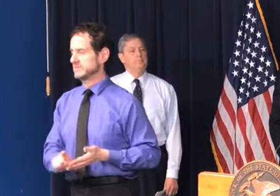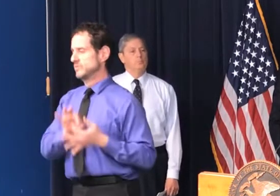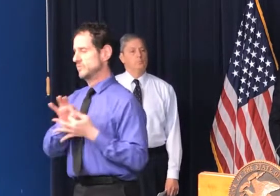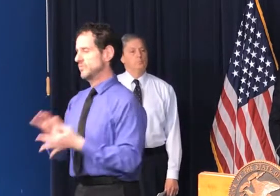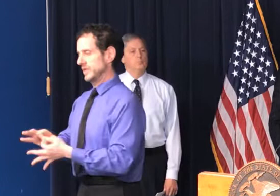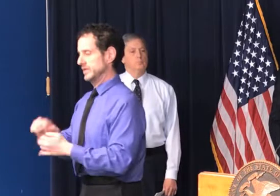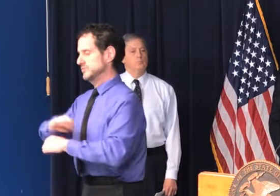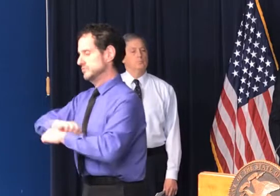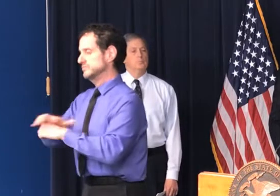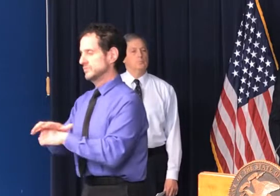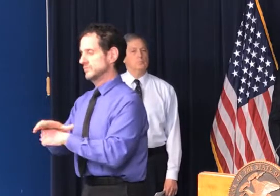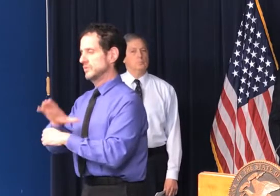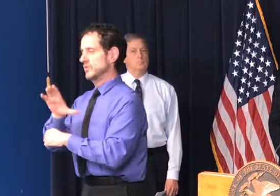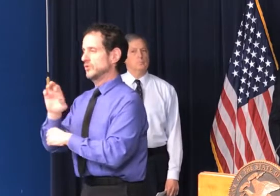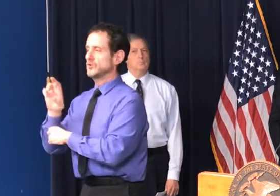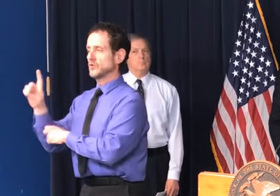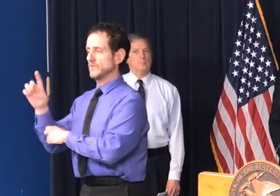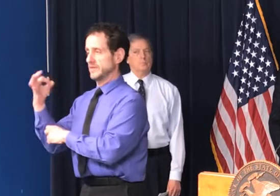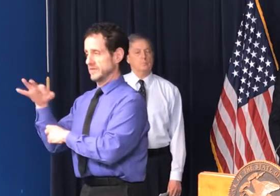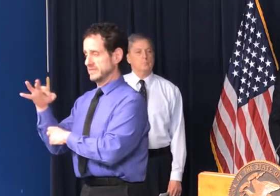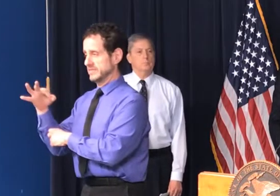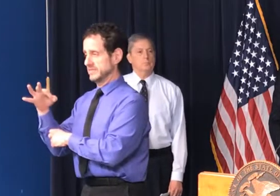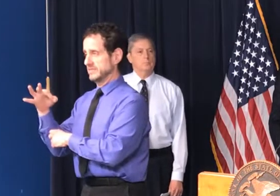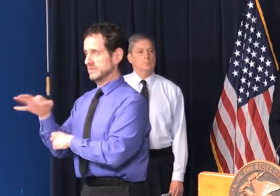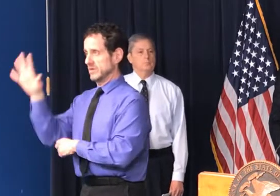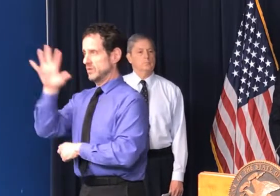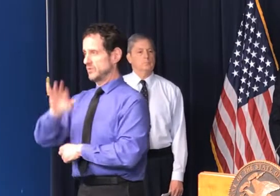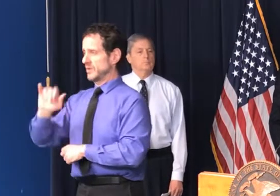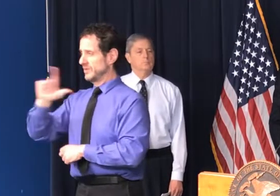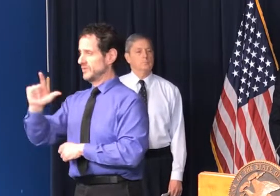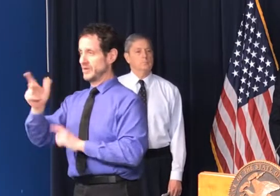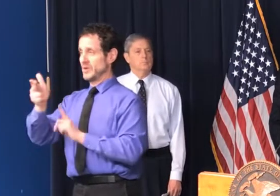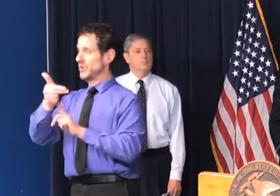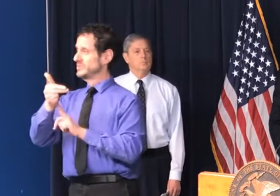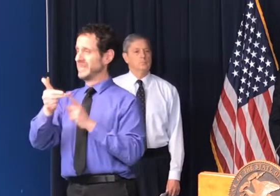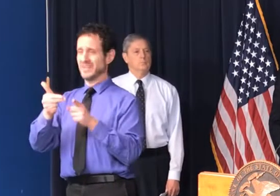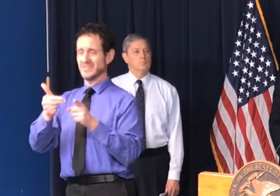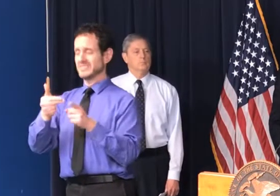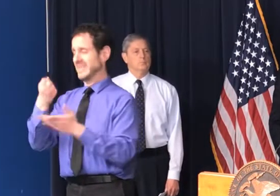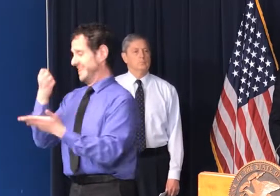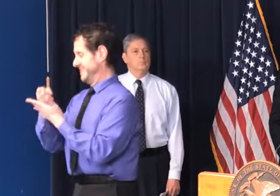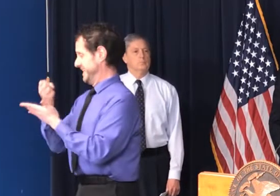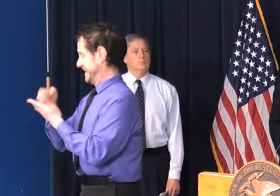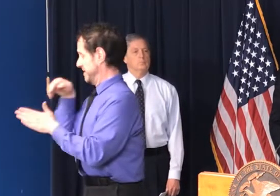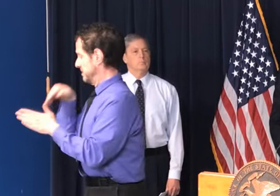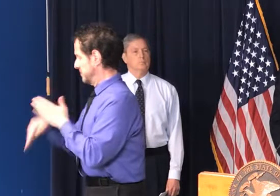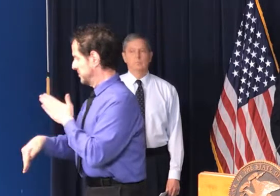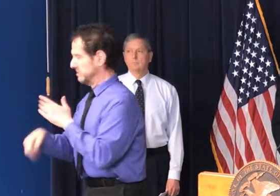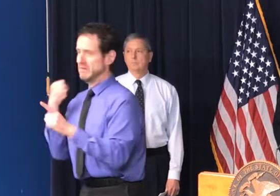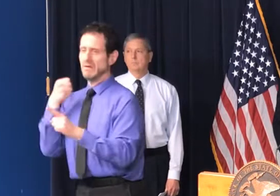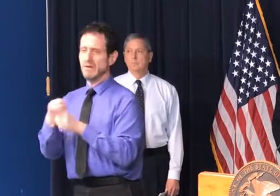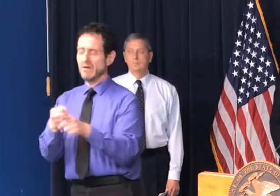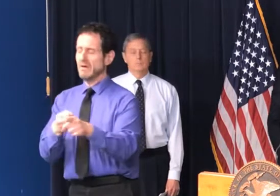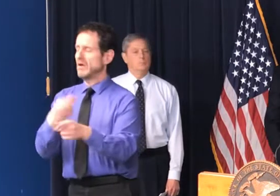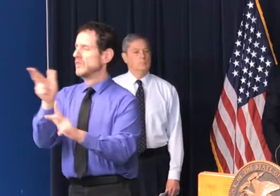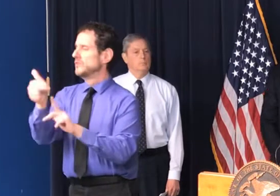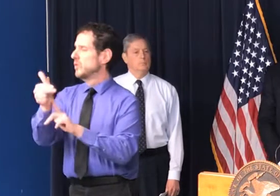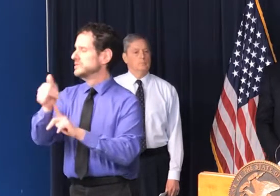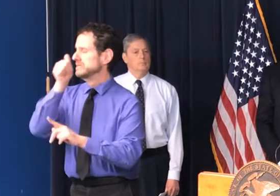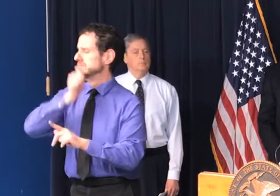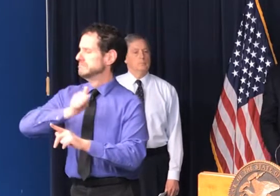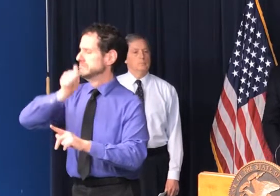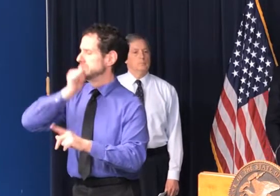as it relates to COVID-19. Hotels throughout Illinois are among the most impacted industries when it comes to